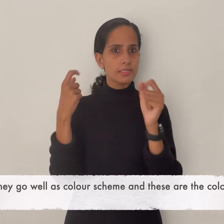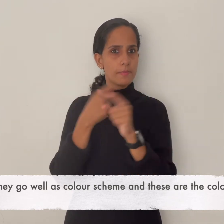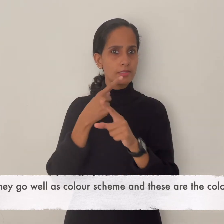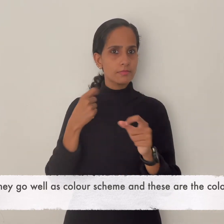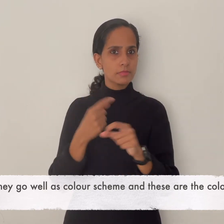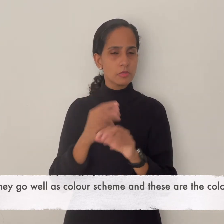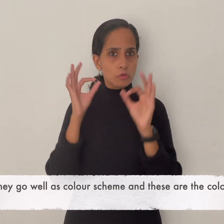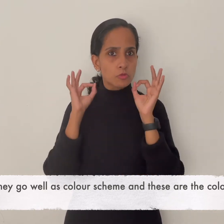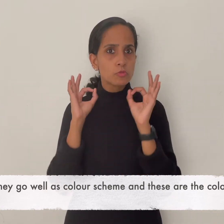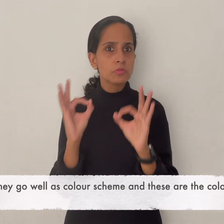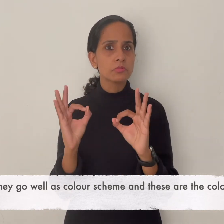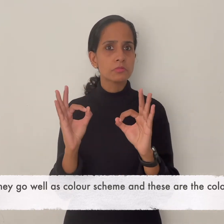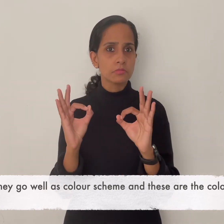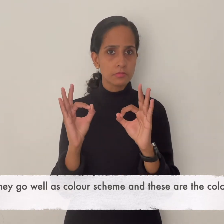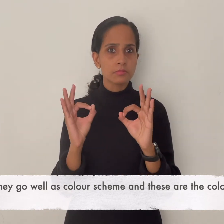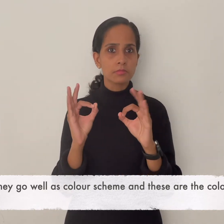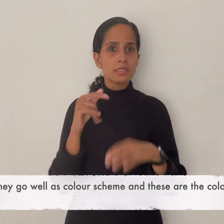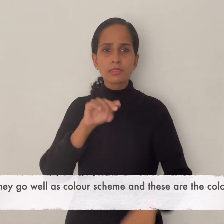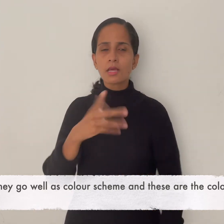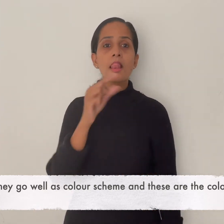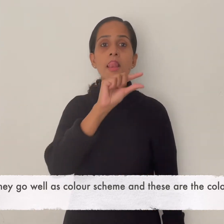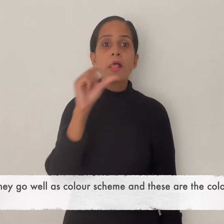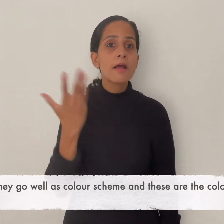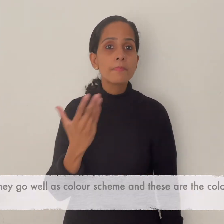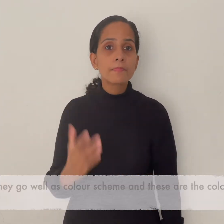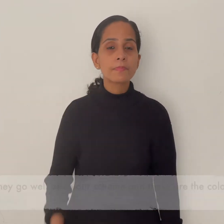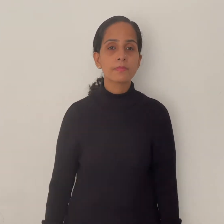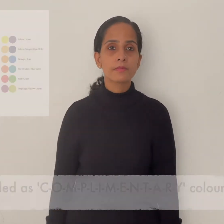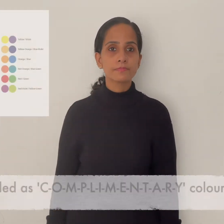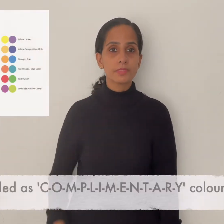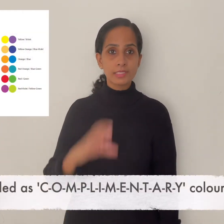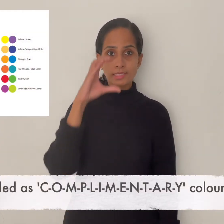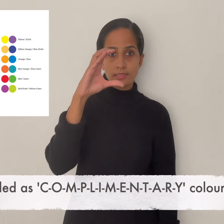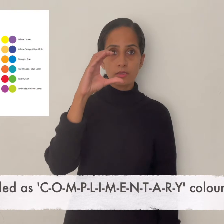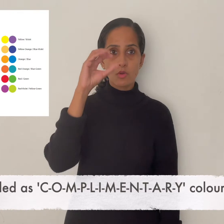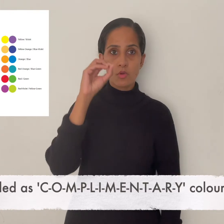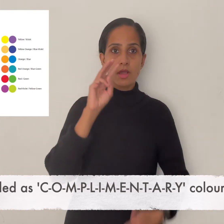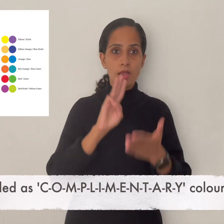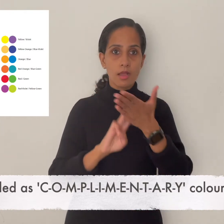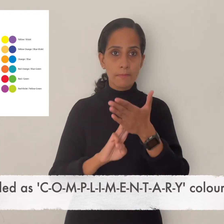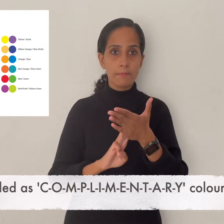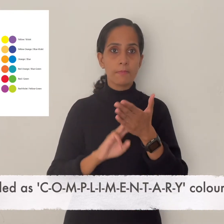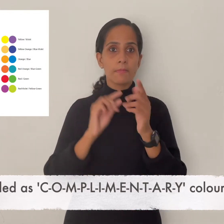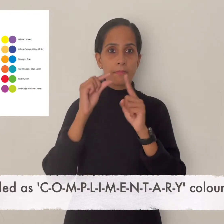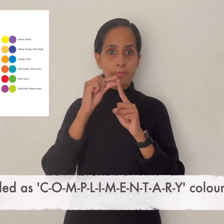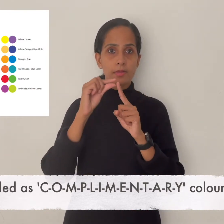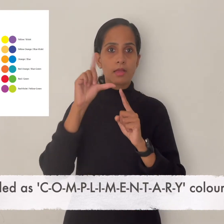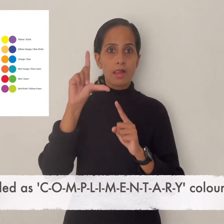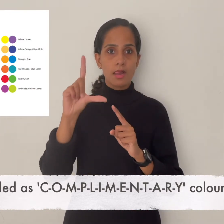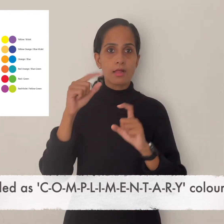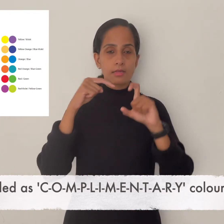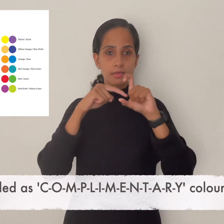color schemes. These are the colors that are called as complementary